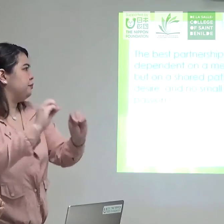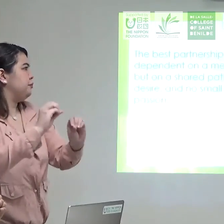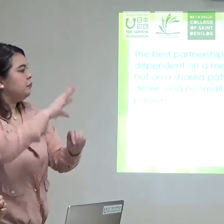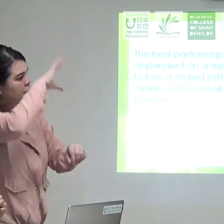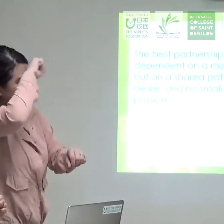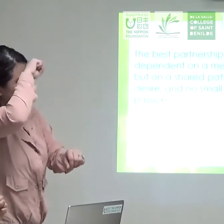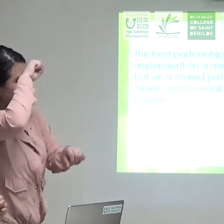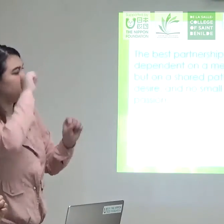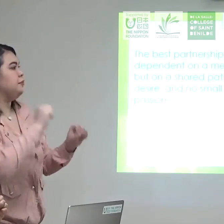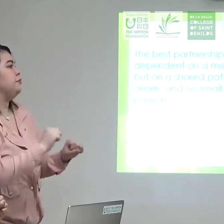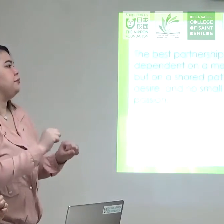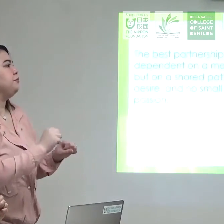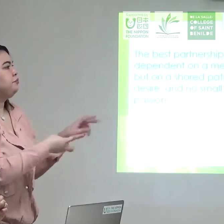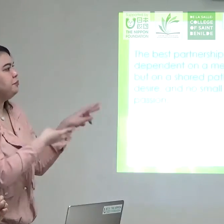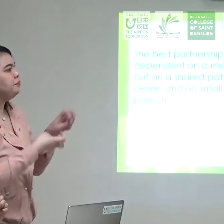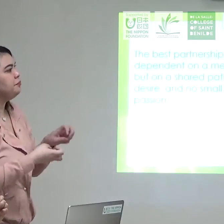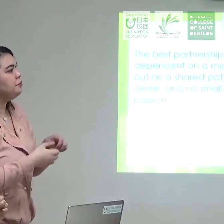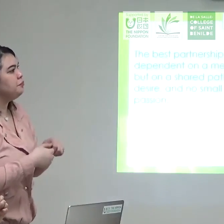mastered.